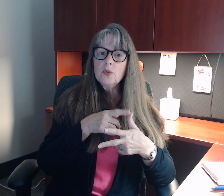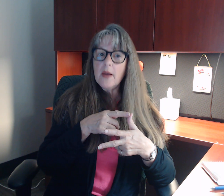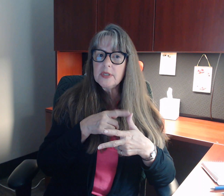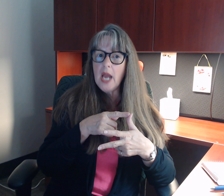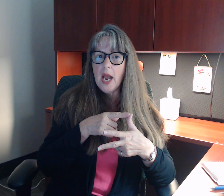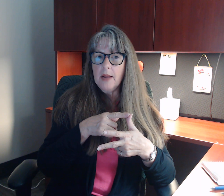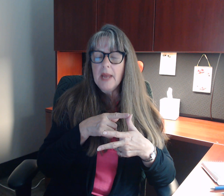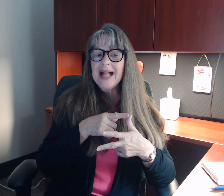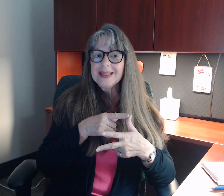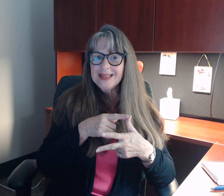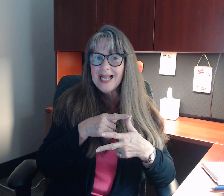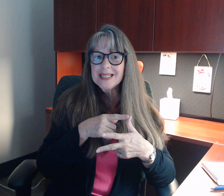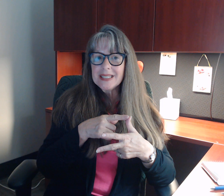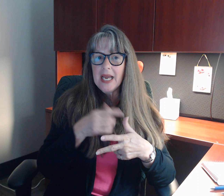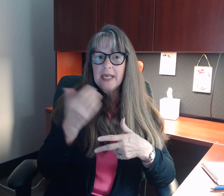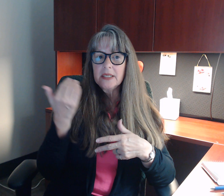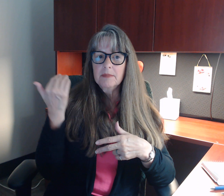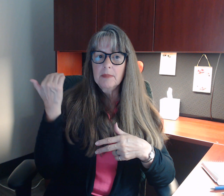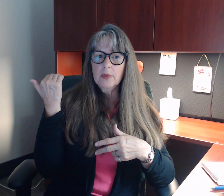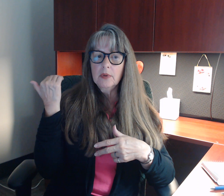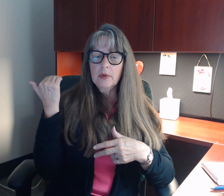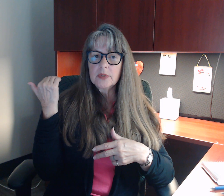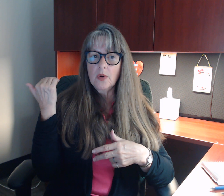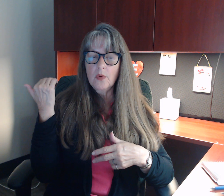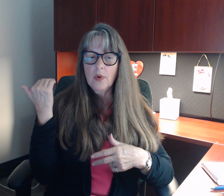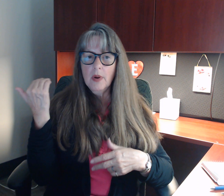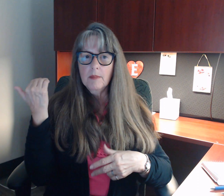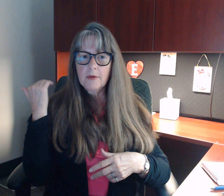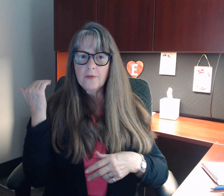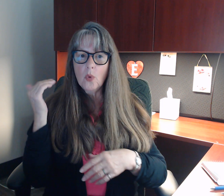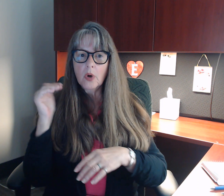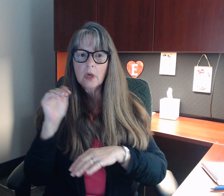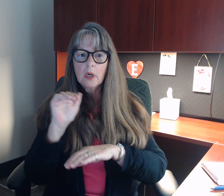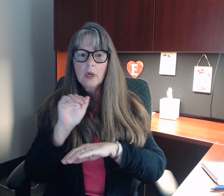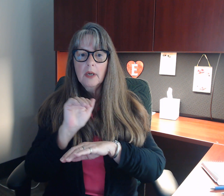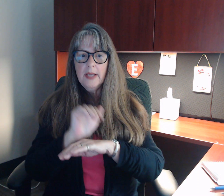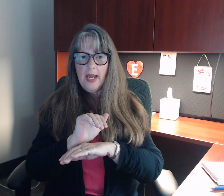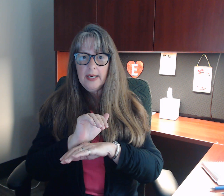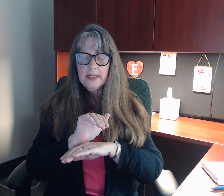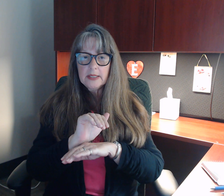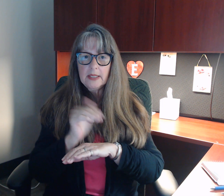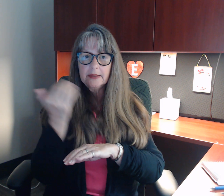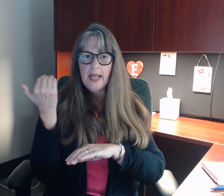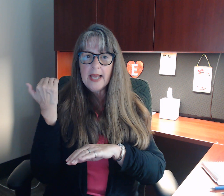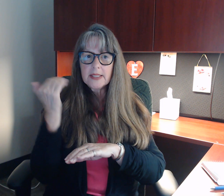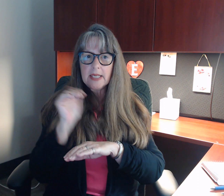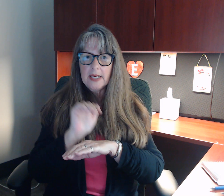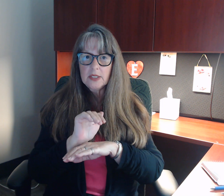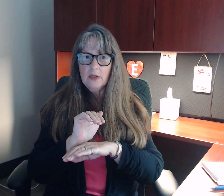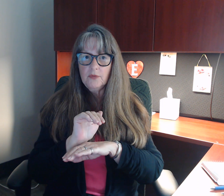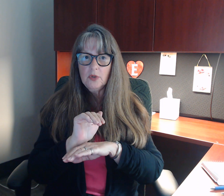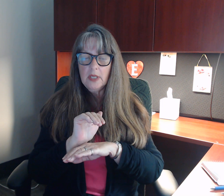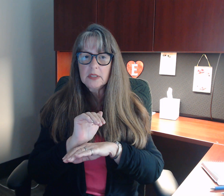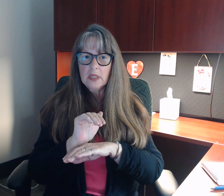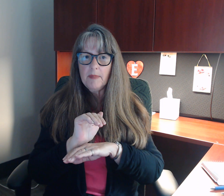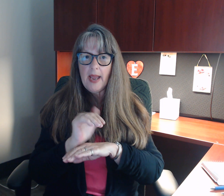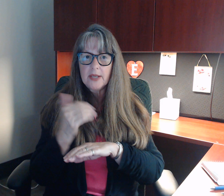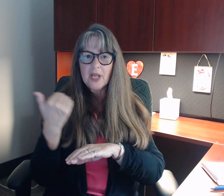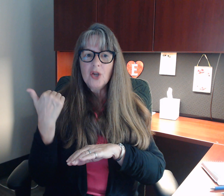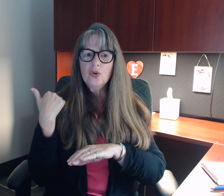a time, last night, remember? So before night, last night's it's in the past. You could